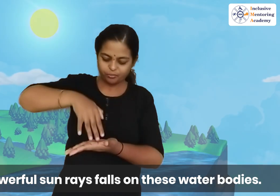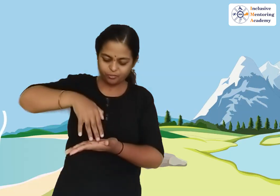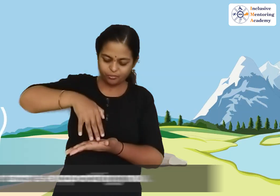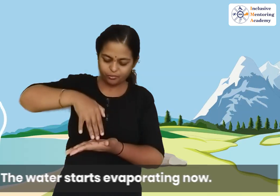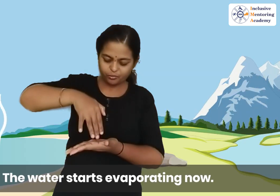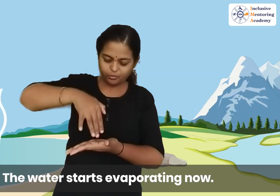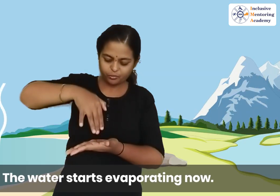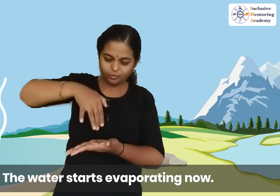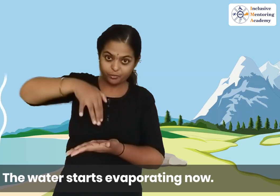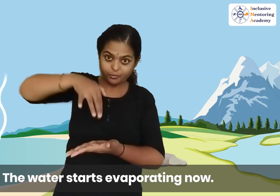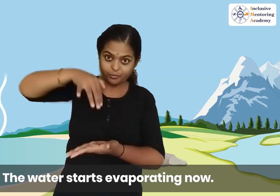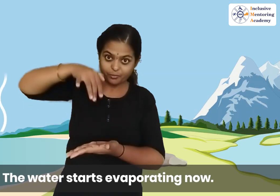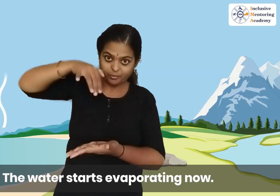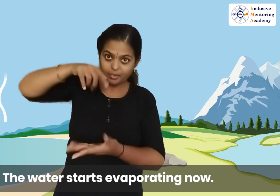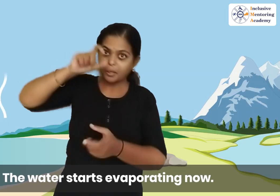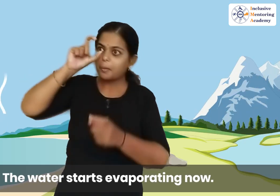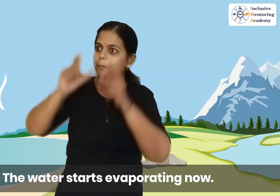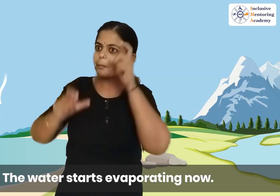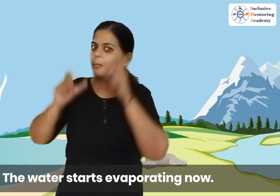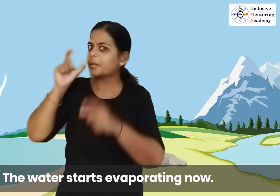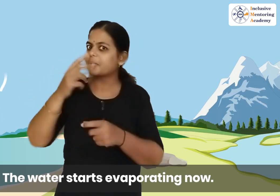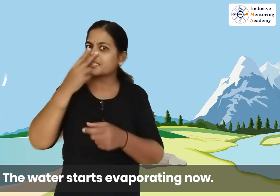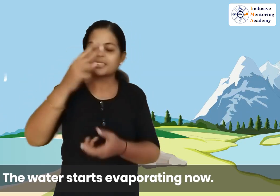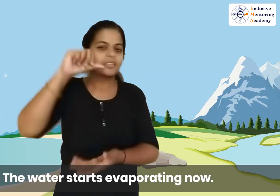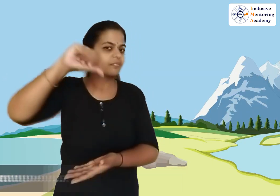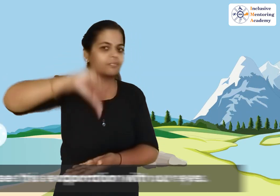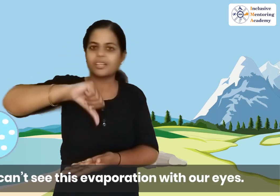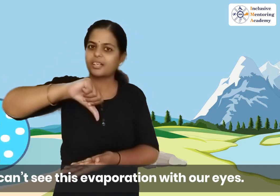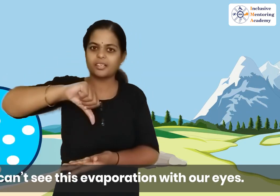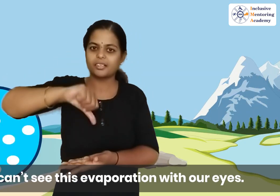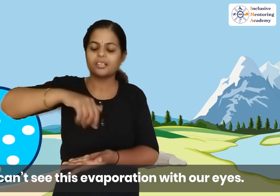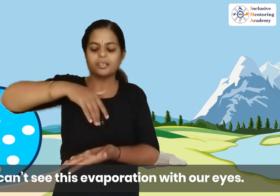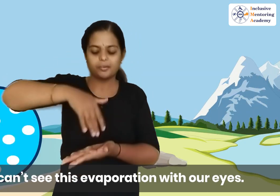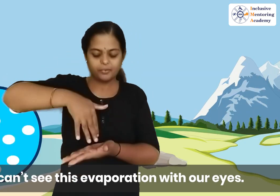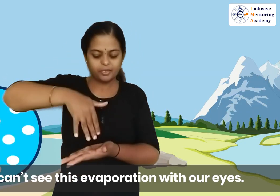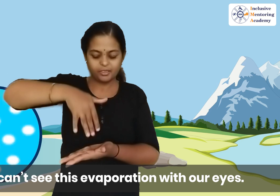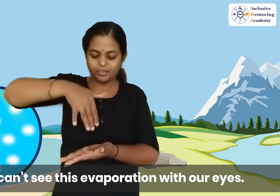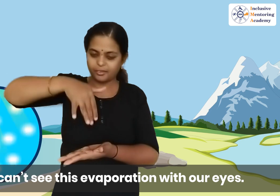The water starts evaporating now. We can't see this evaporation with our eyes.